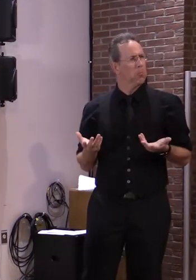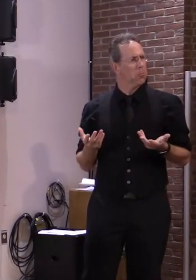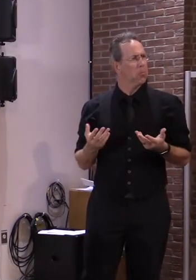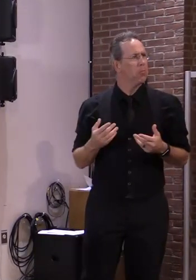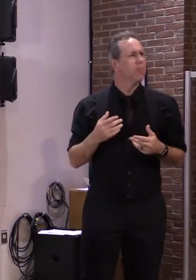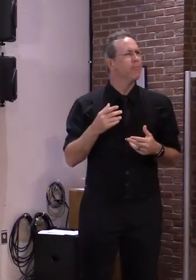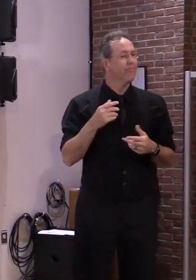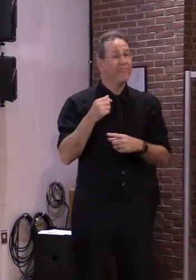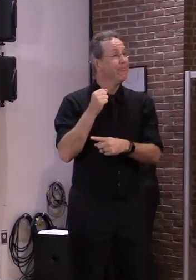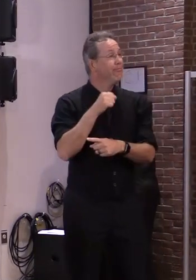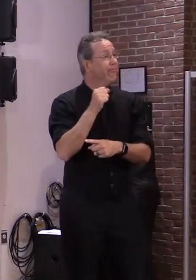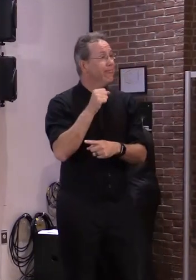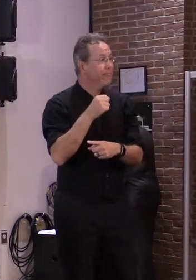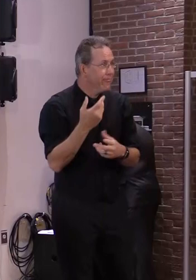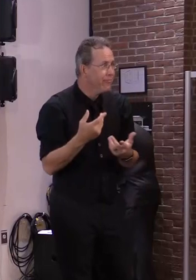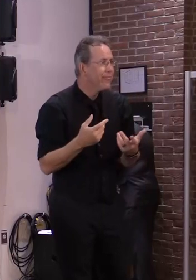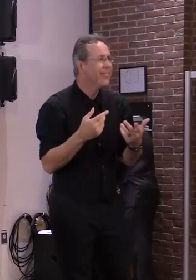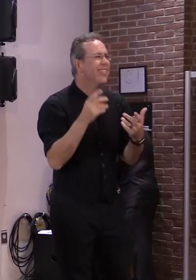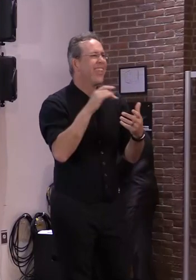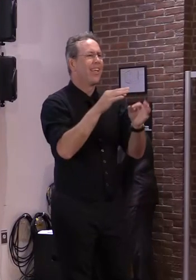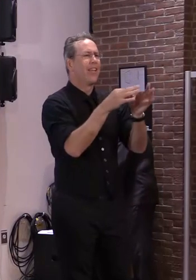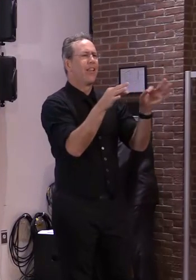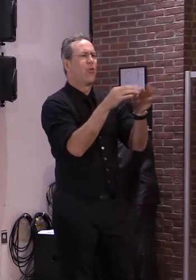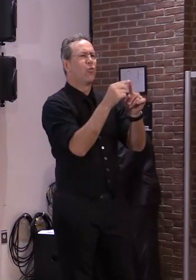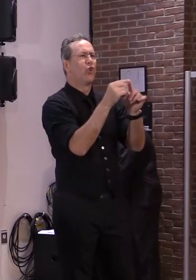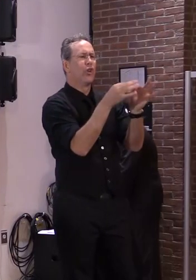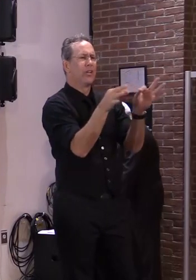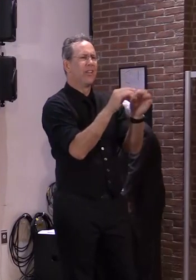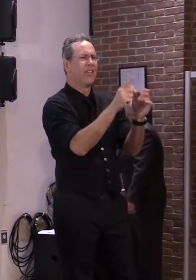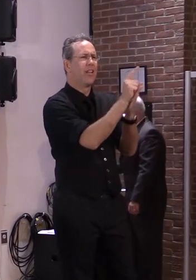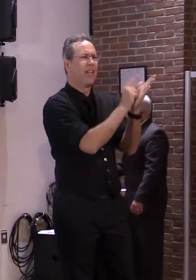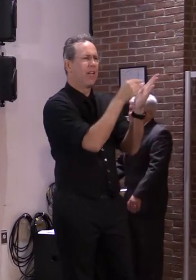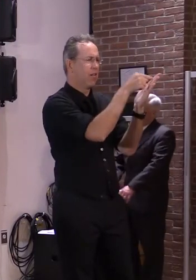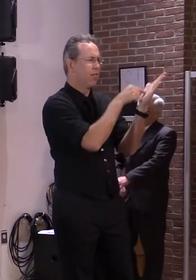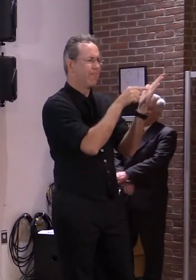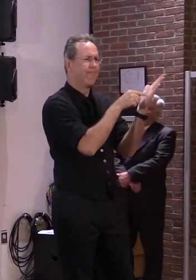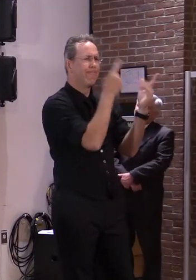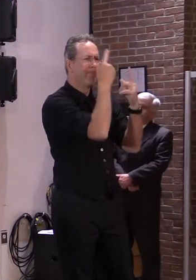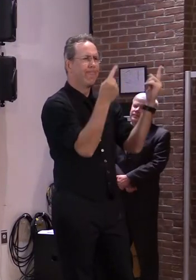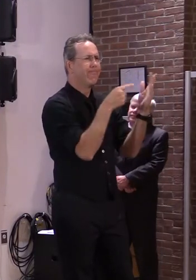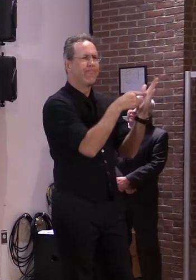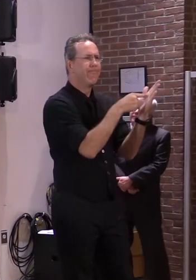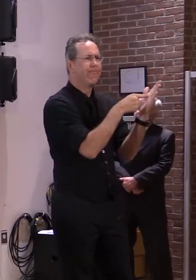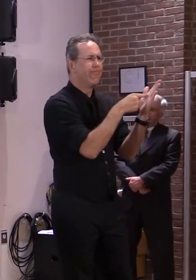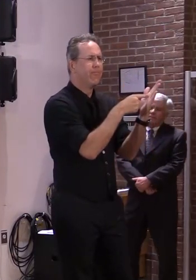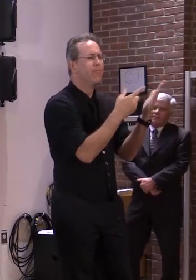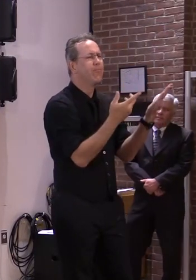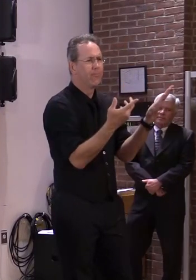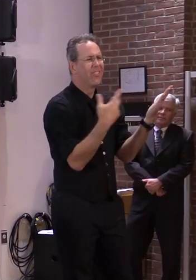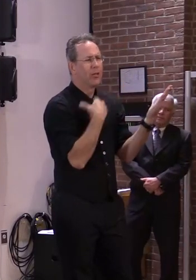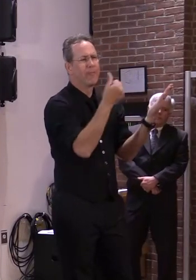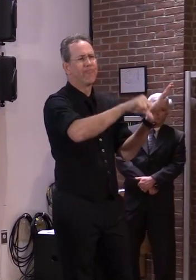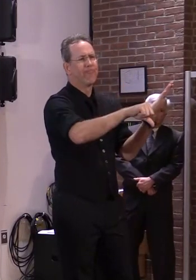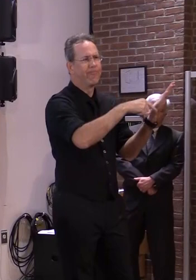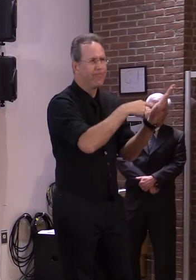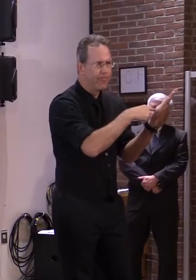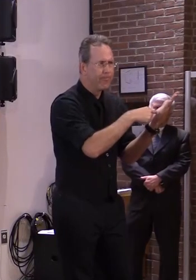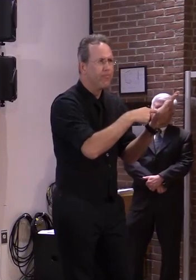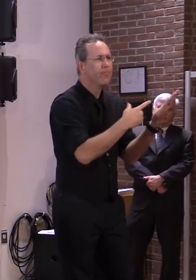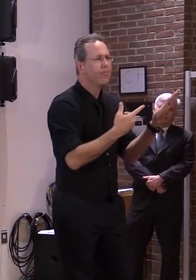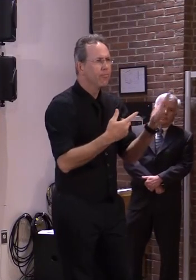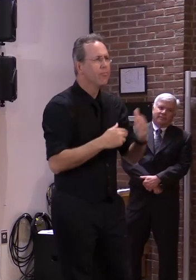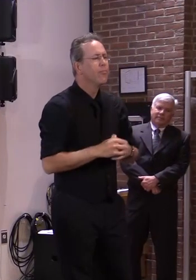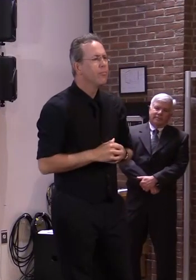that, but at this point in time, we're just going back to what we had been utilizing over the last few months. So the state